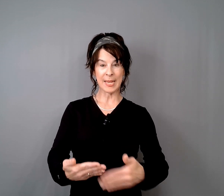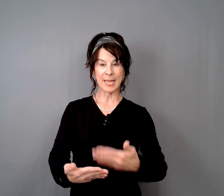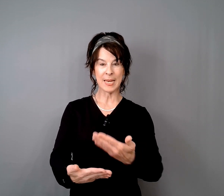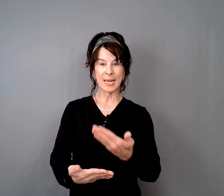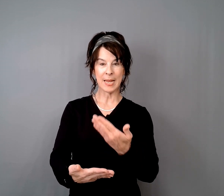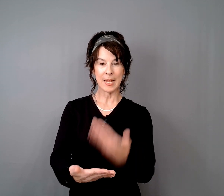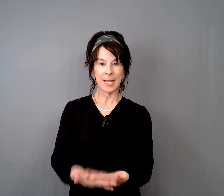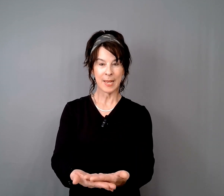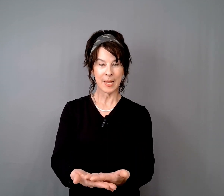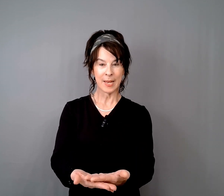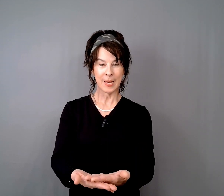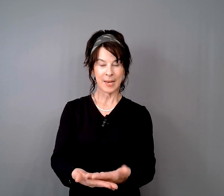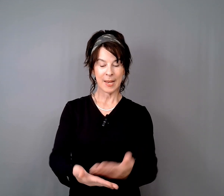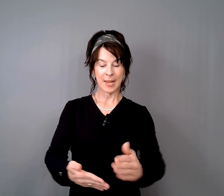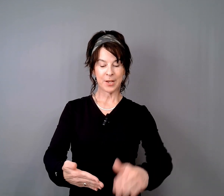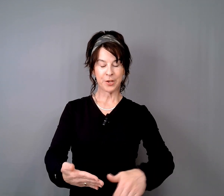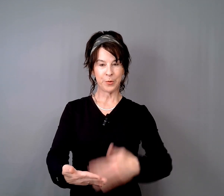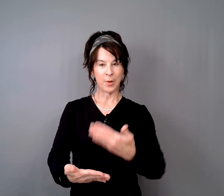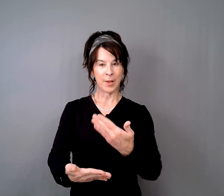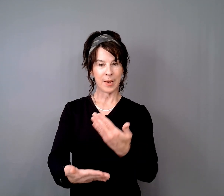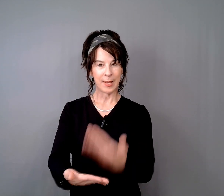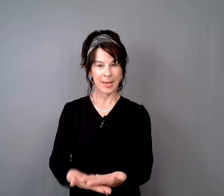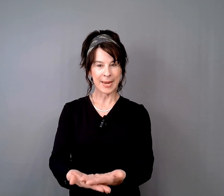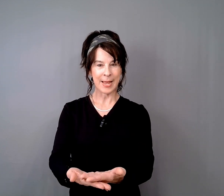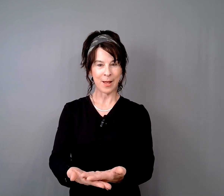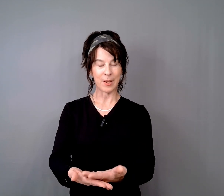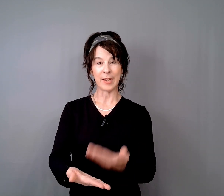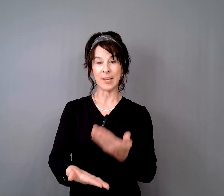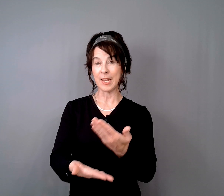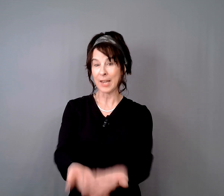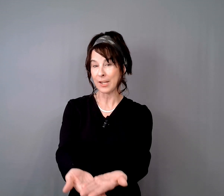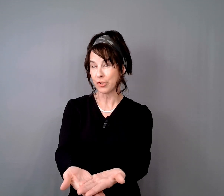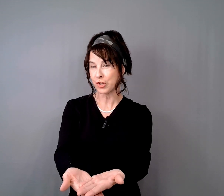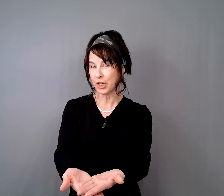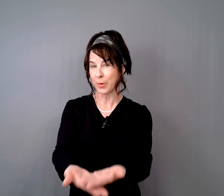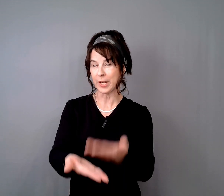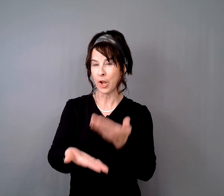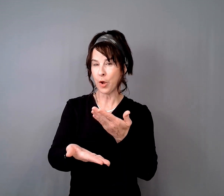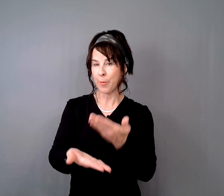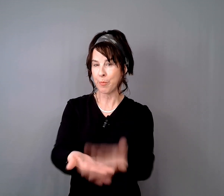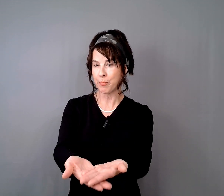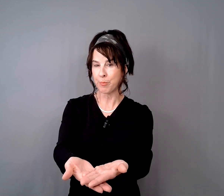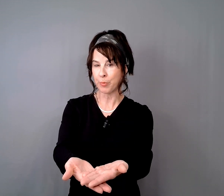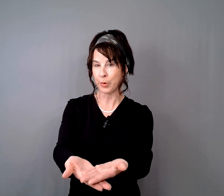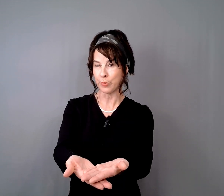hand and you lay it out like you're showing proof.